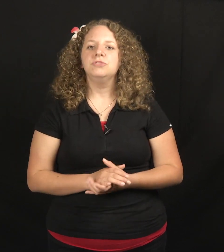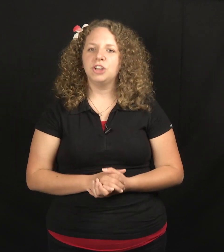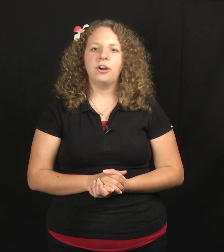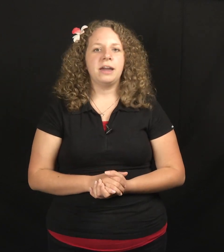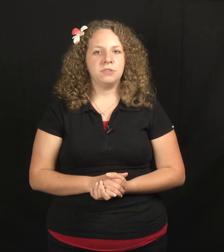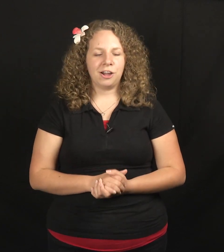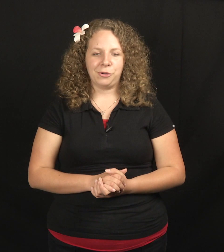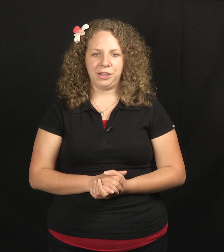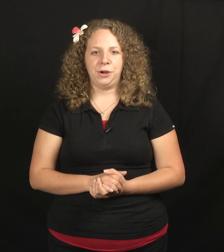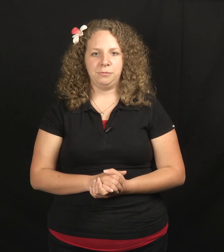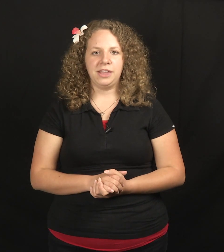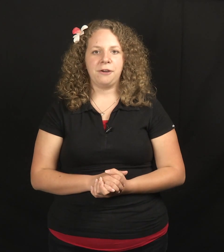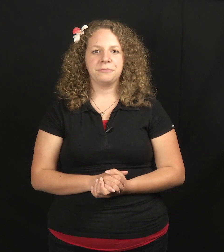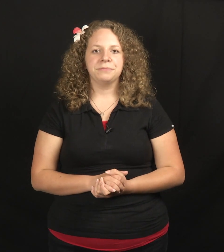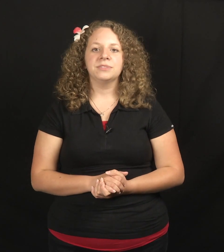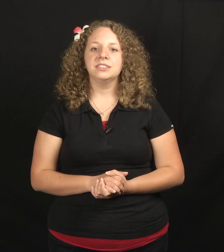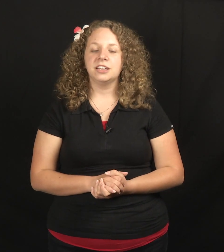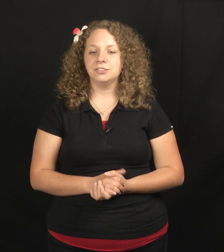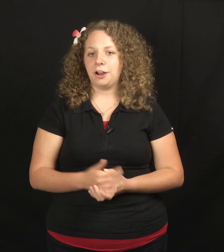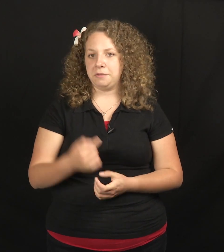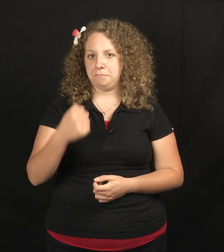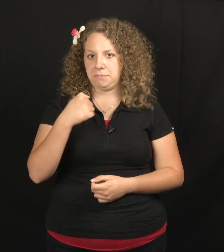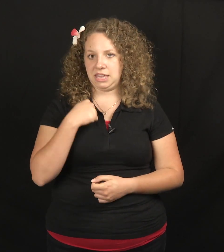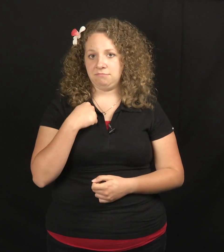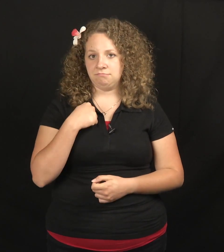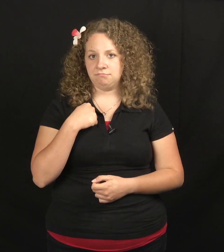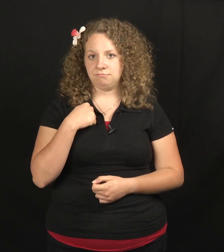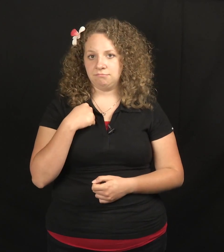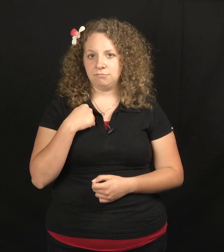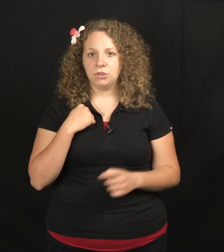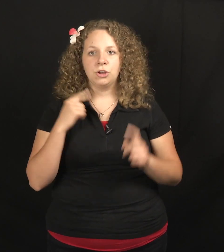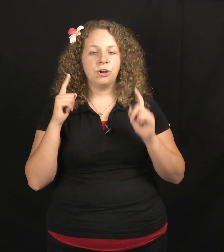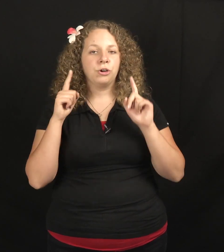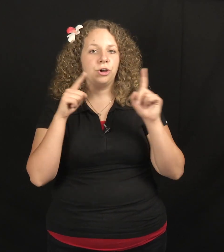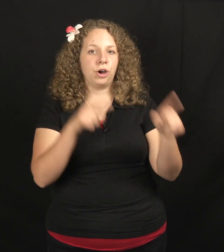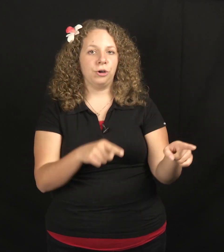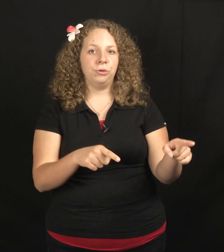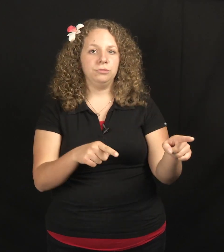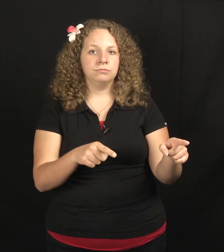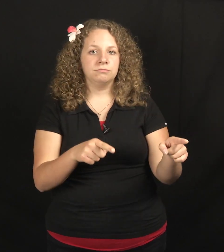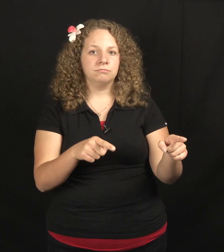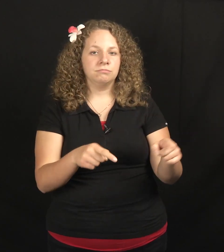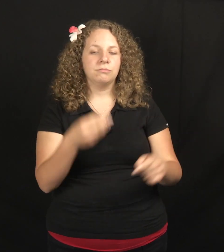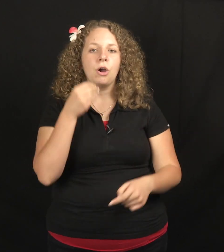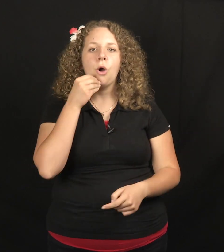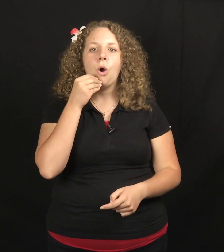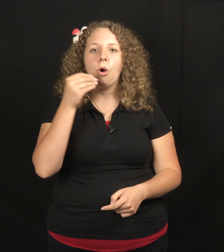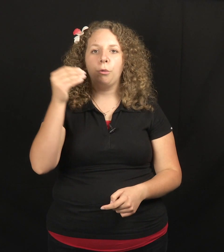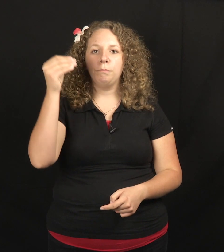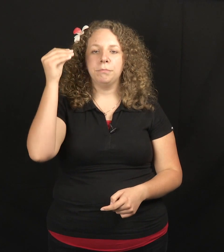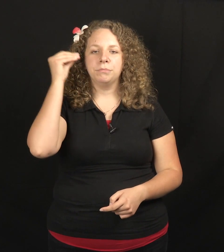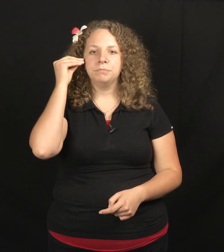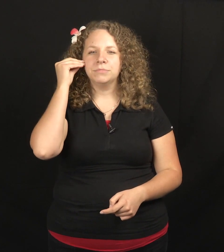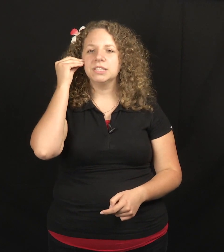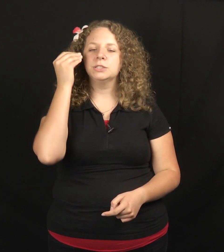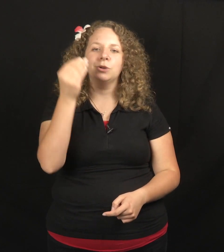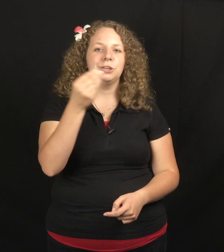No, I'm not going home now. The signs are me, go, home. This is where you